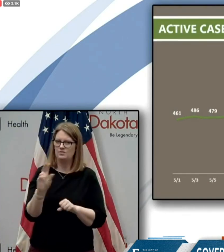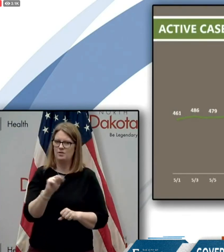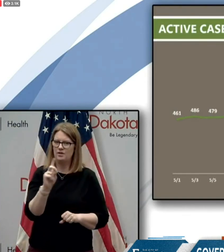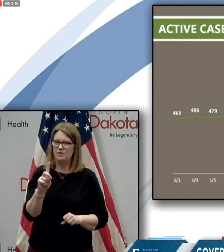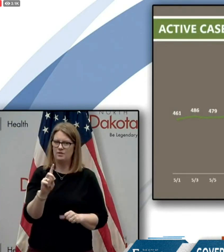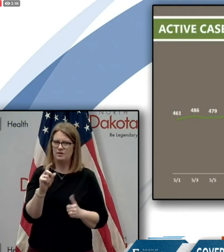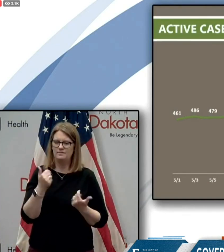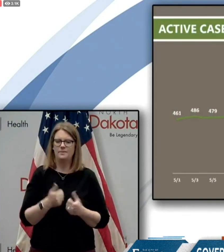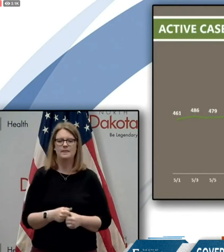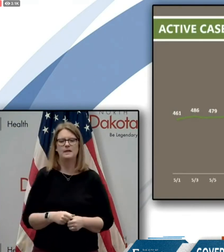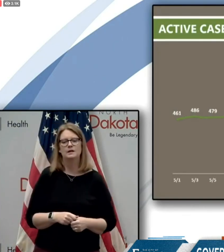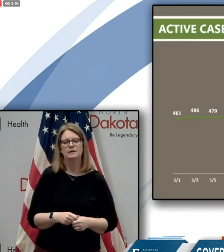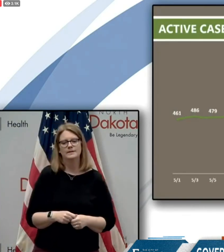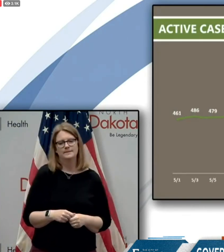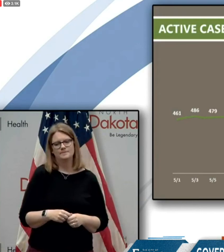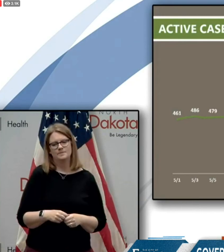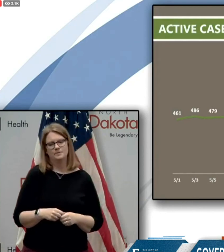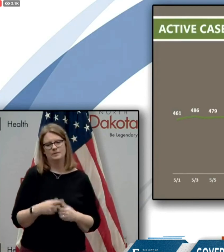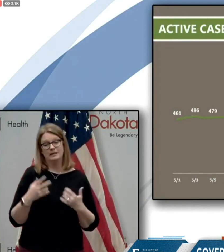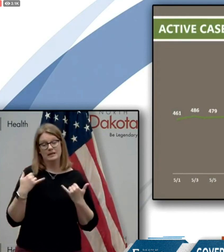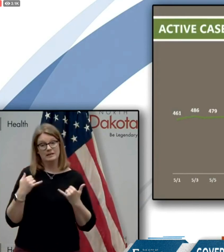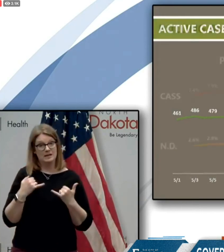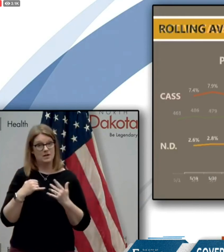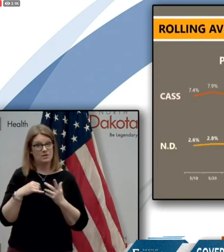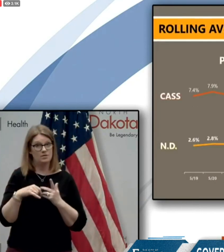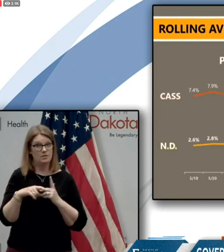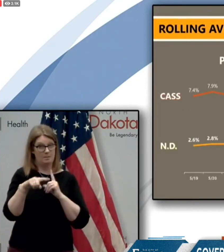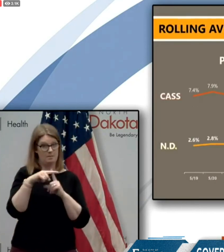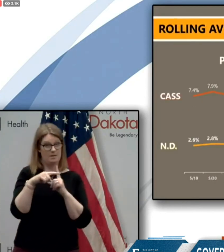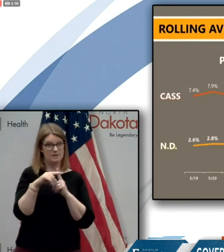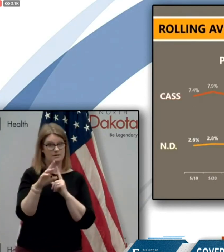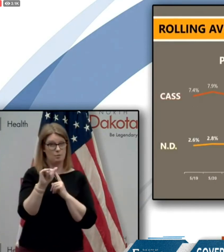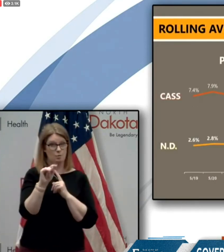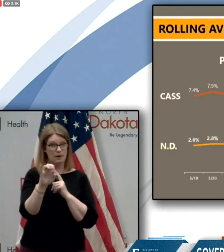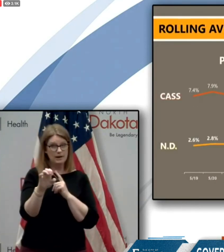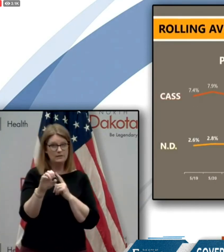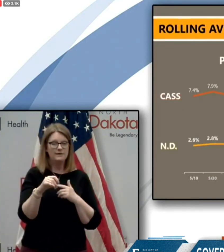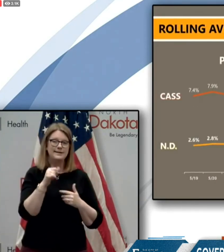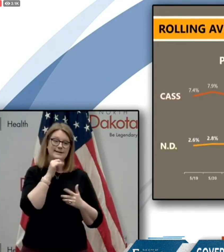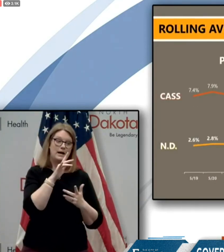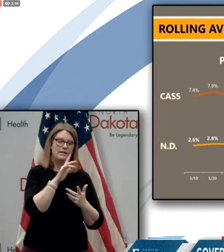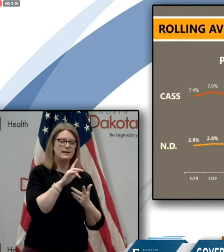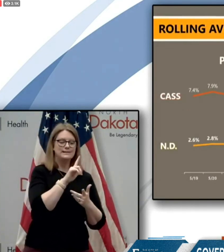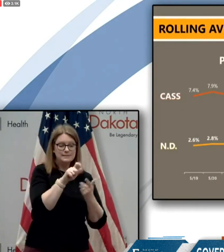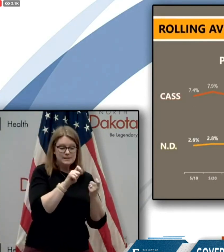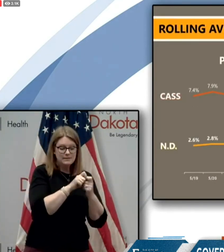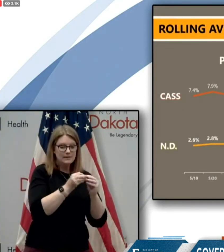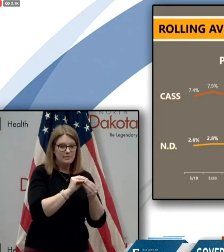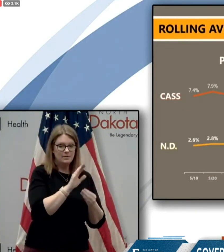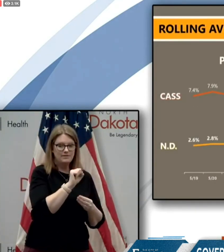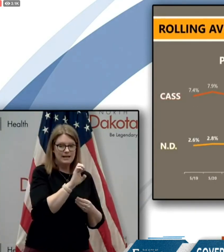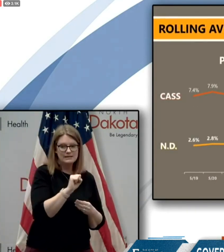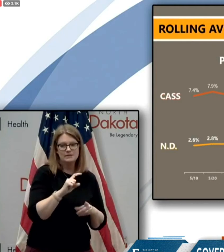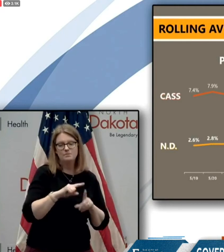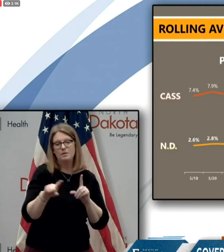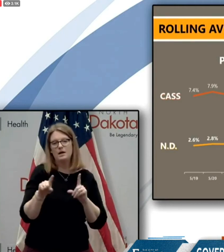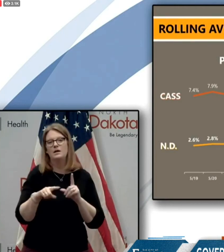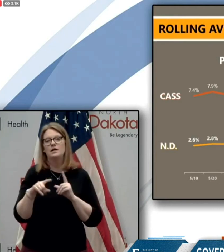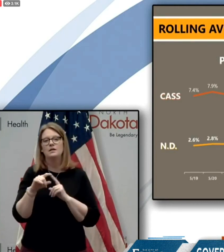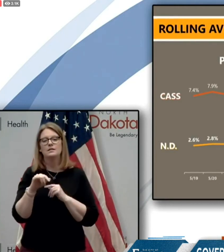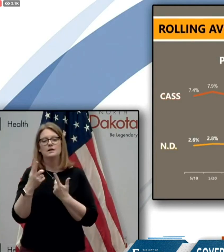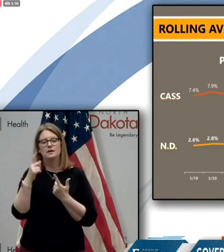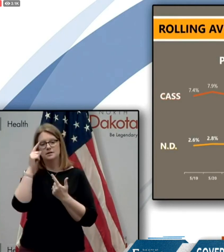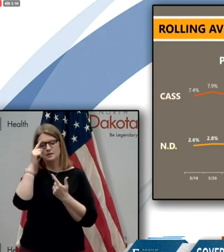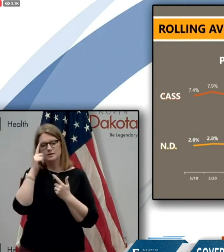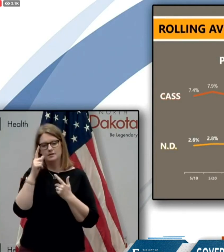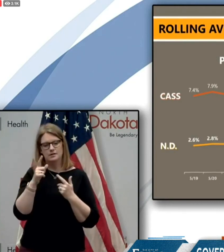When we take a look at the positive rate, which is important, not just the raw number of cases, but on the positive rate, we can see a